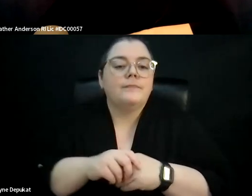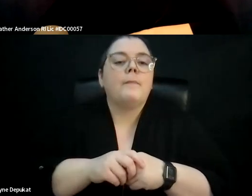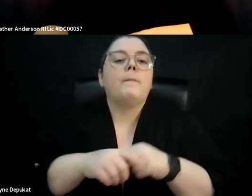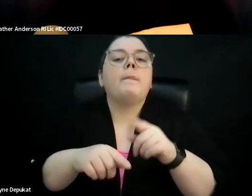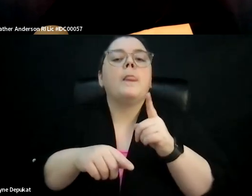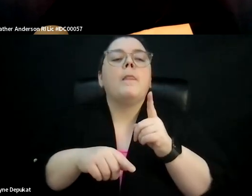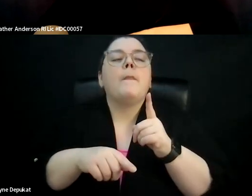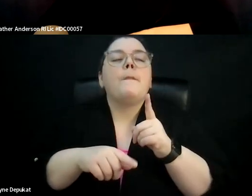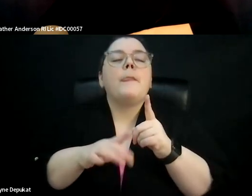We'll miss her tonight.